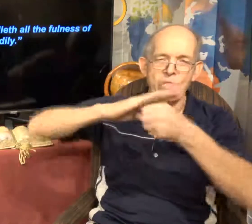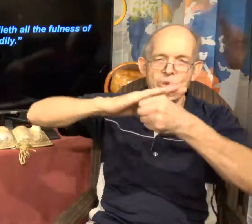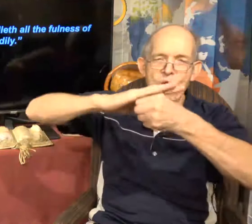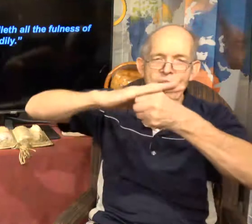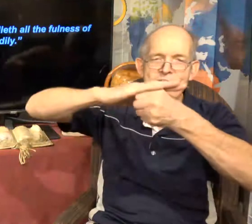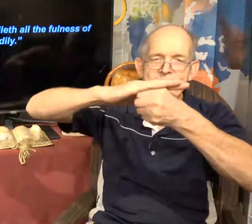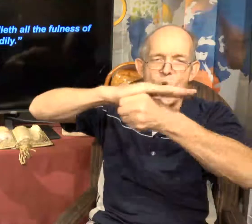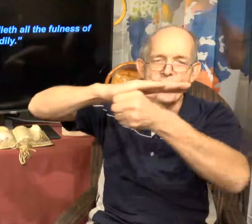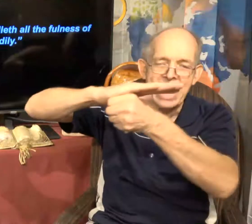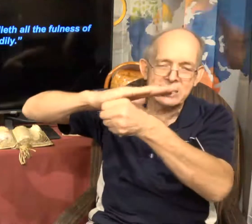the fullness